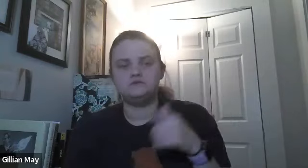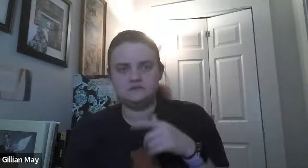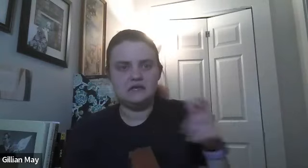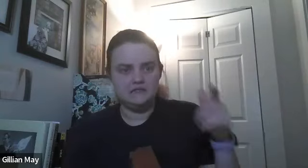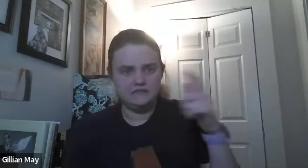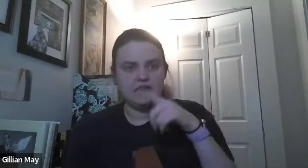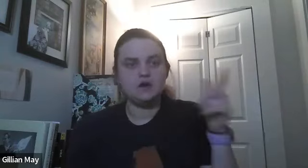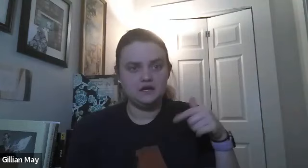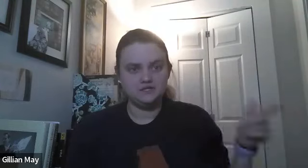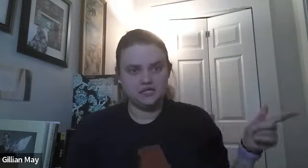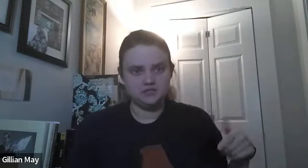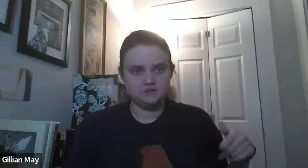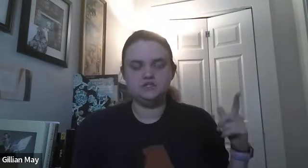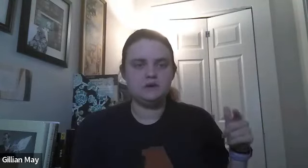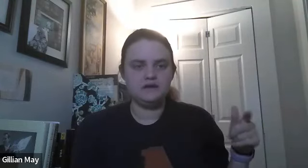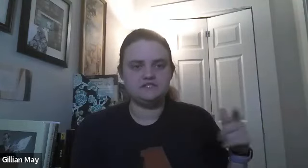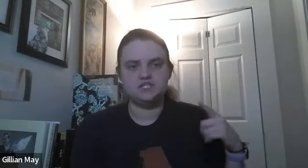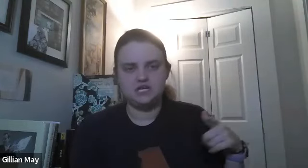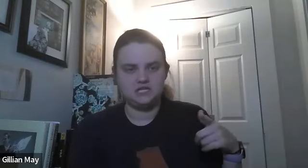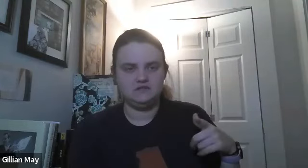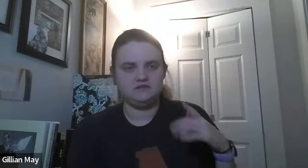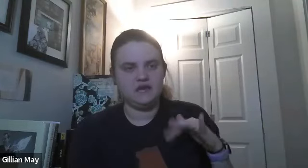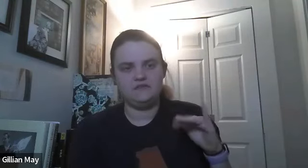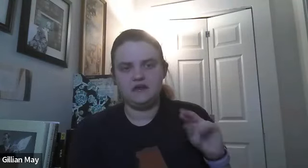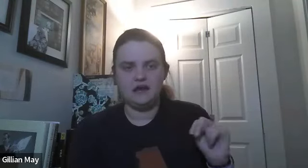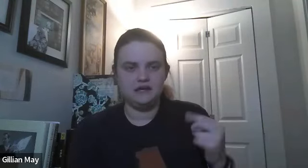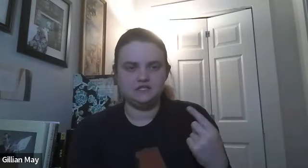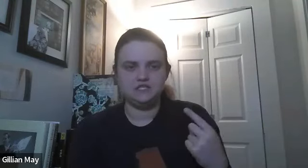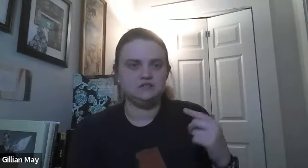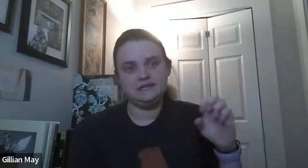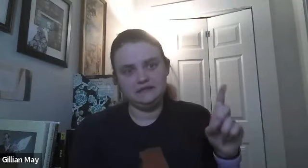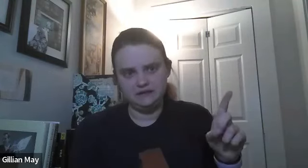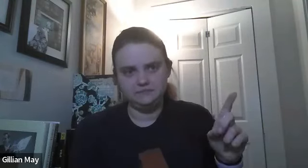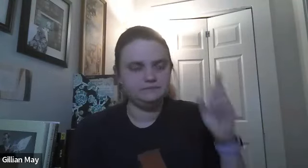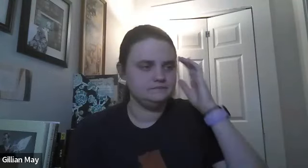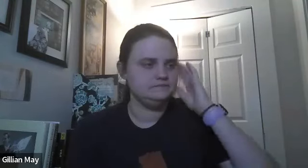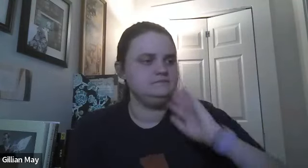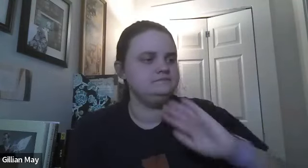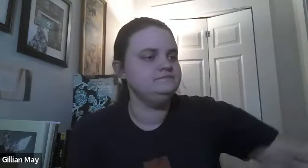confused. They are interchangeable. So you don't have to change anything to add that ing or that ed.